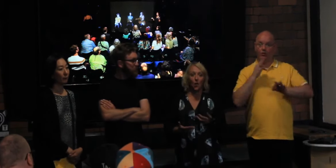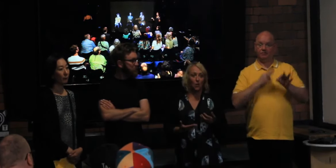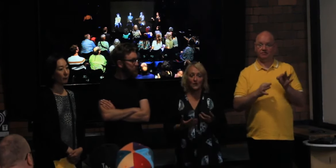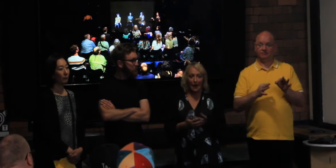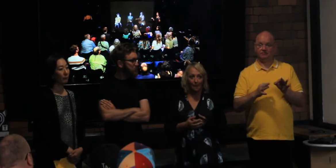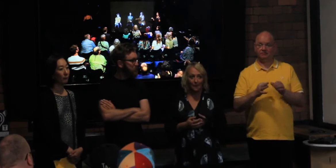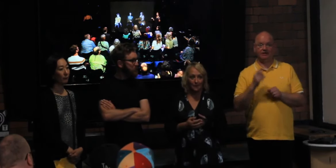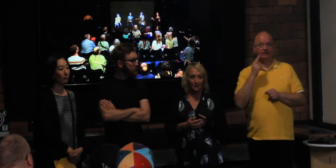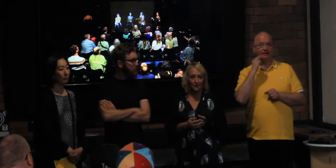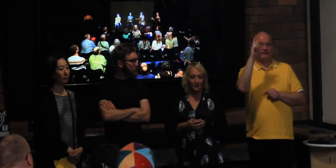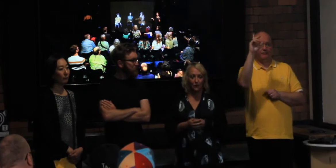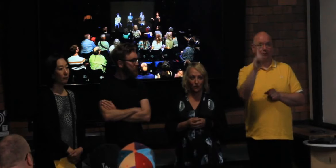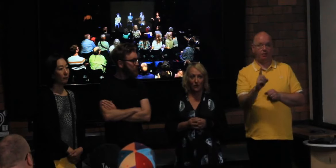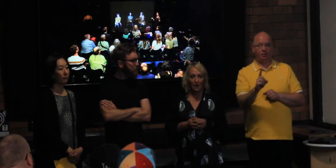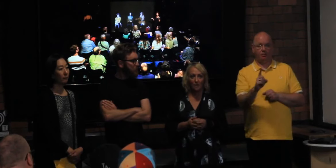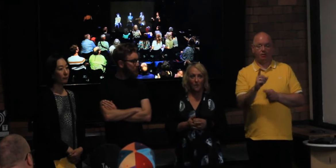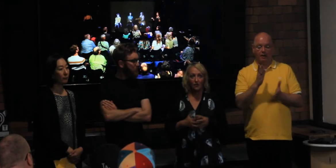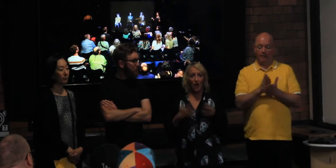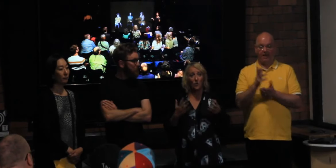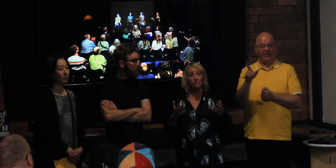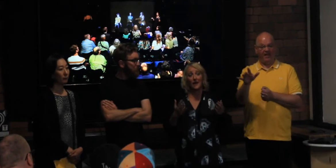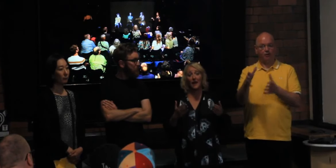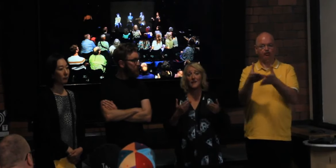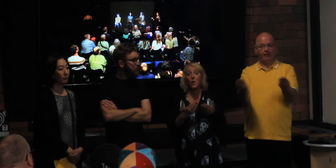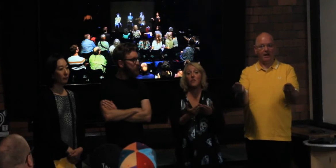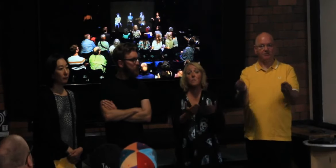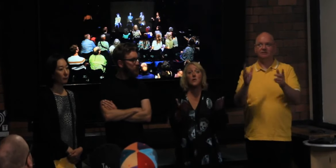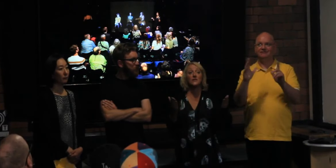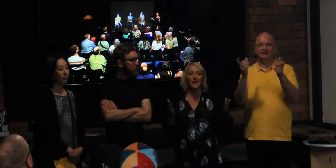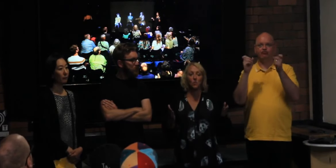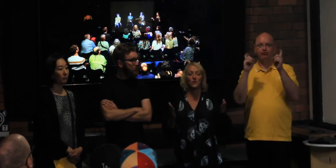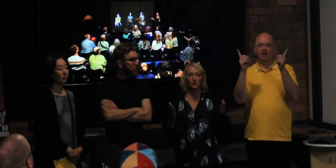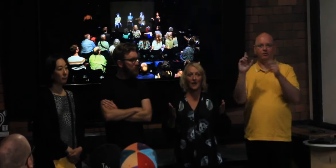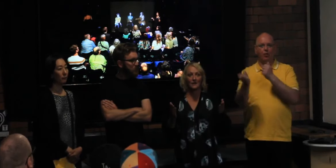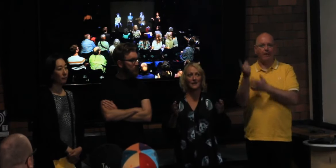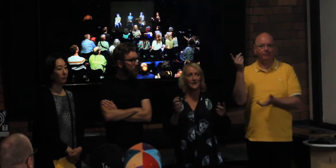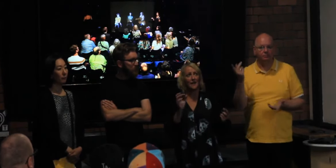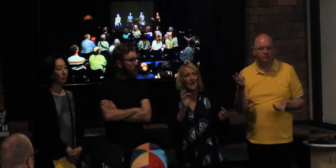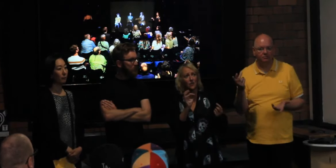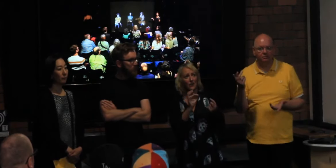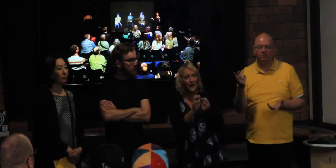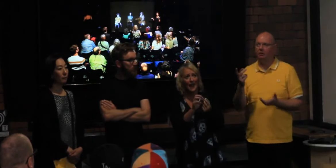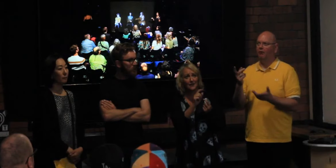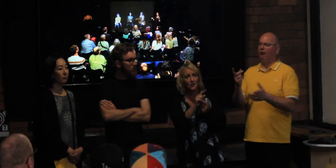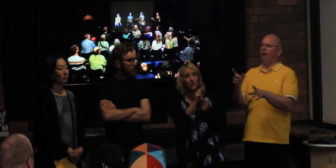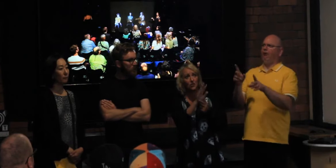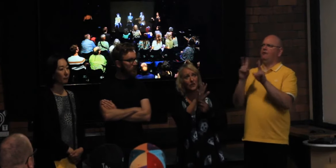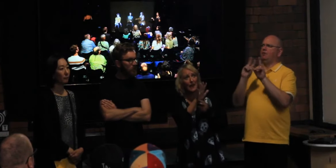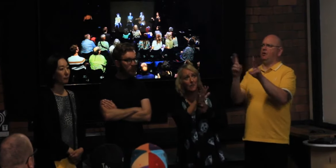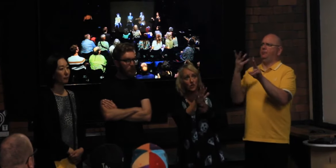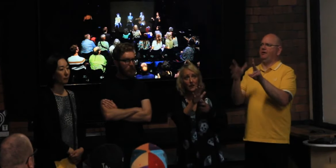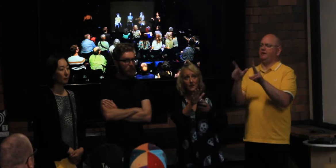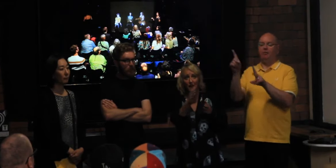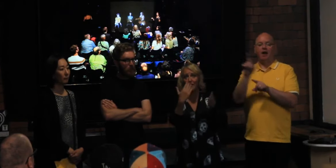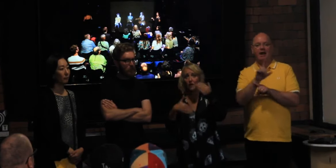didn't know what had happened to them. They only realised when the museum was created and they could connect to